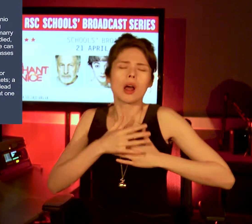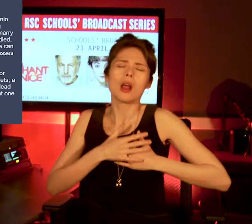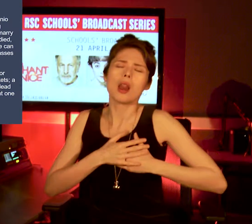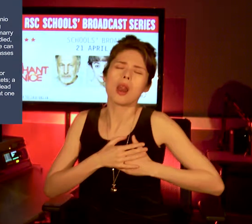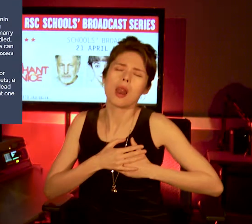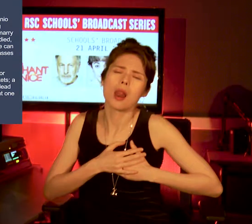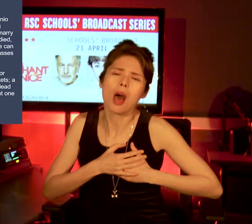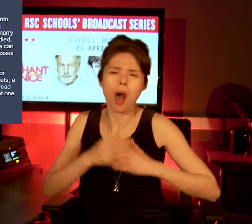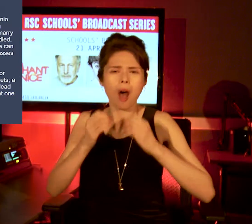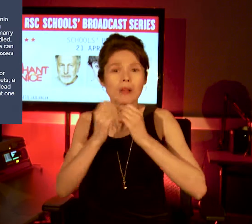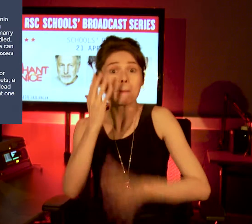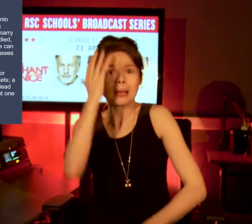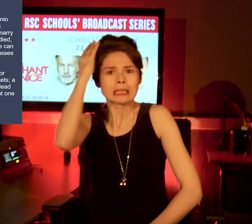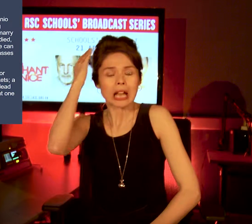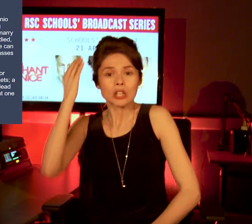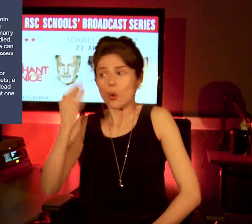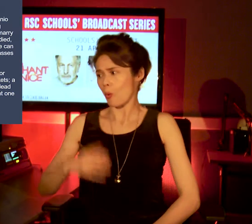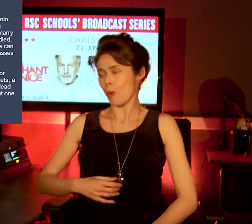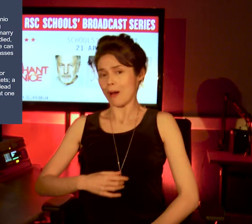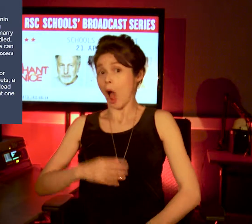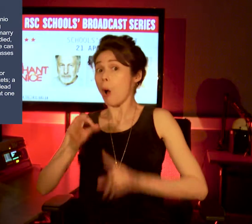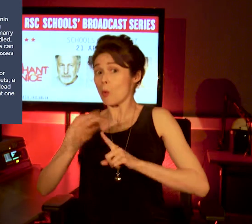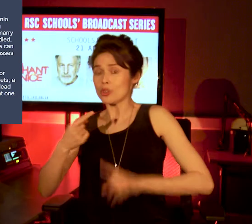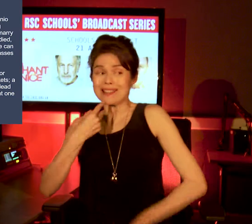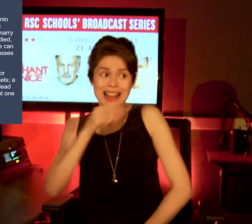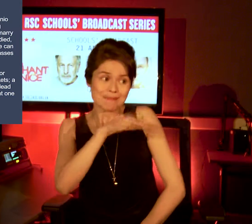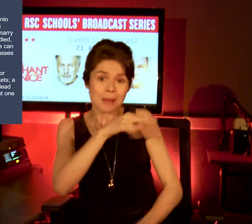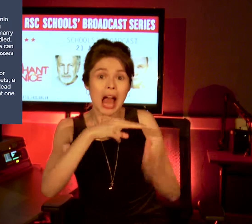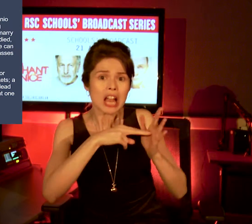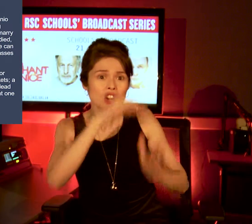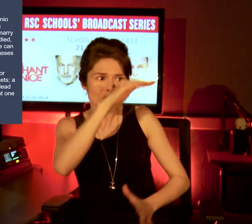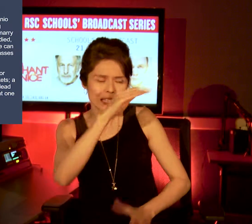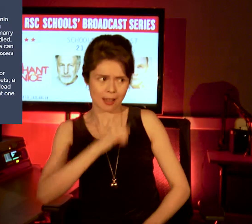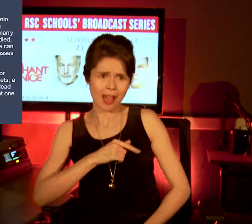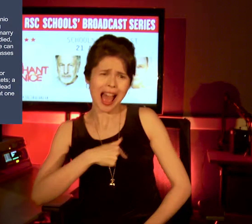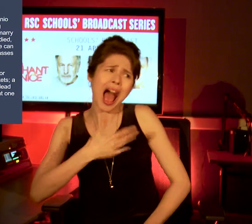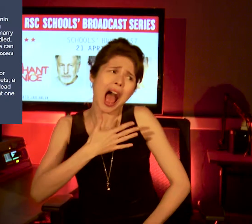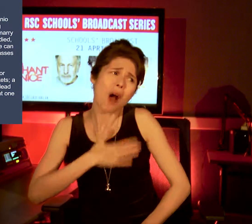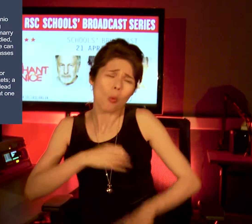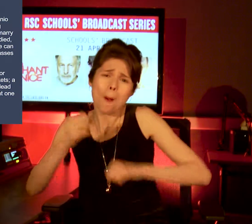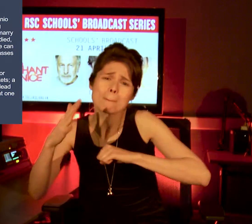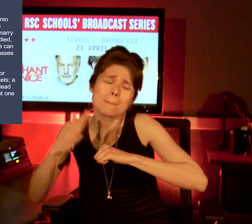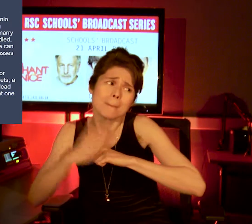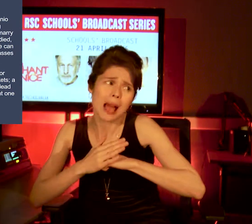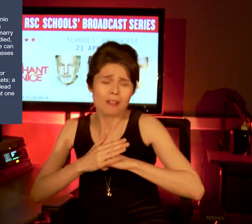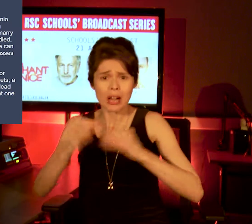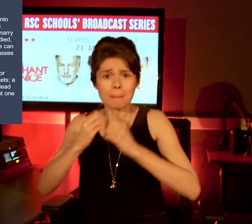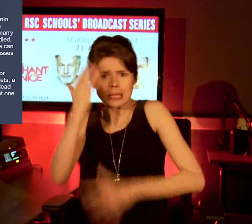Portia is in love with Bassanio and tells Nerissa that she wants